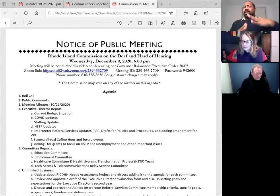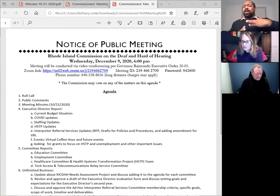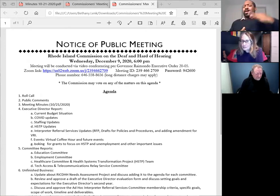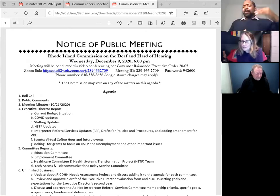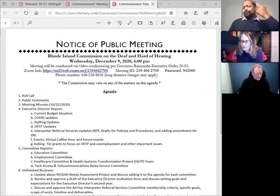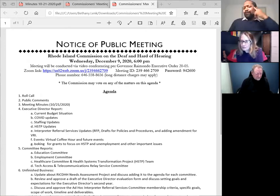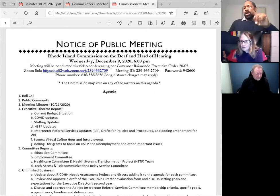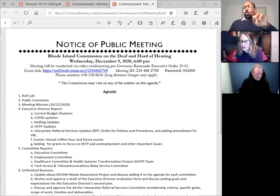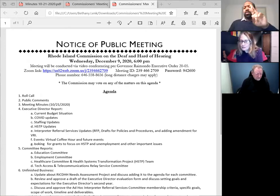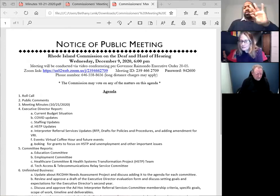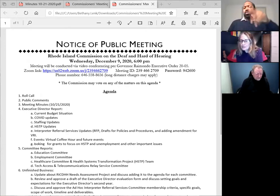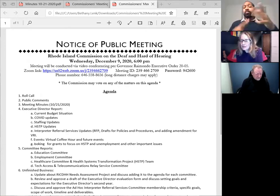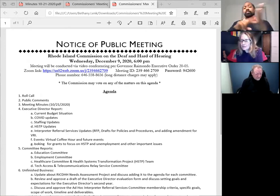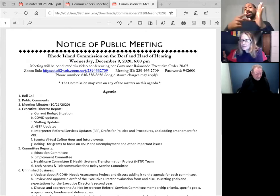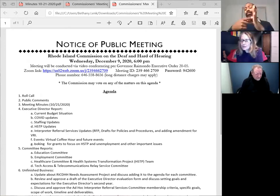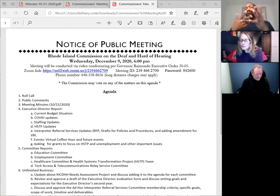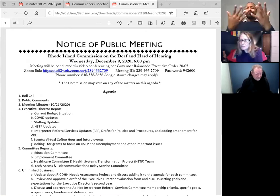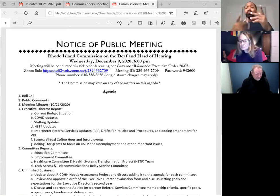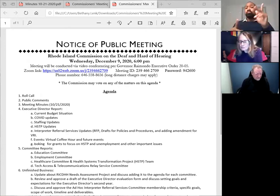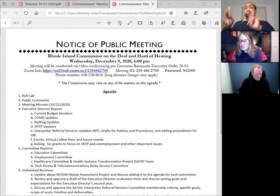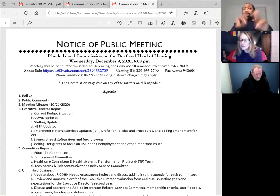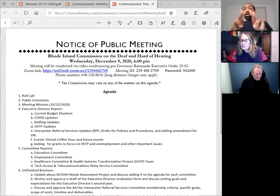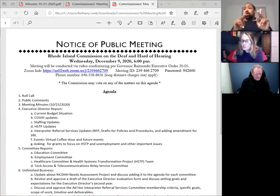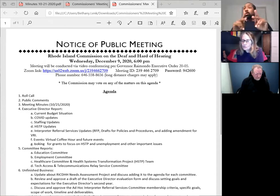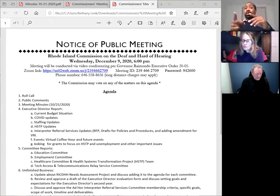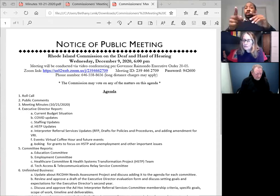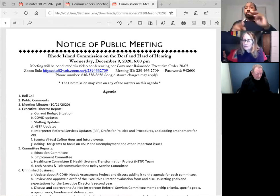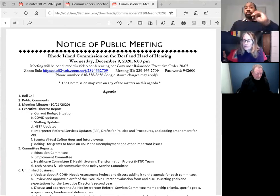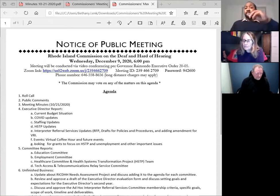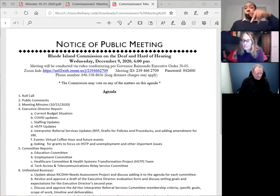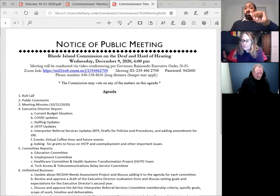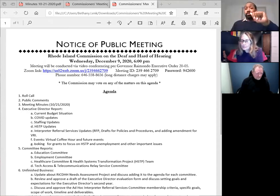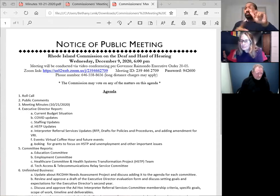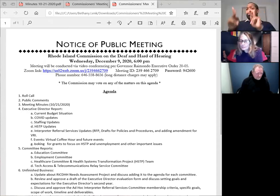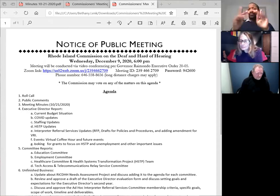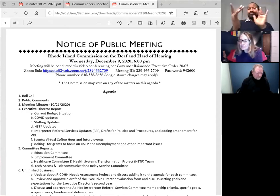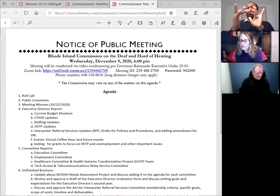be serving us here in Rhode Island, and they'll be eligible for